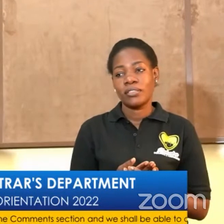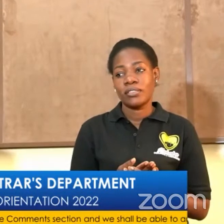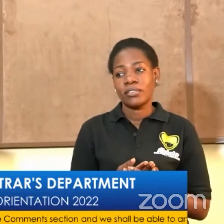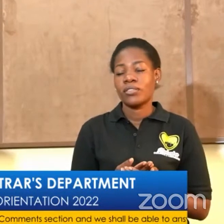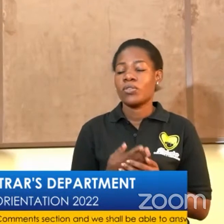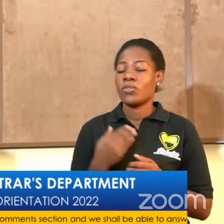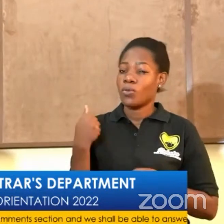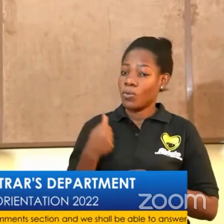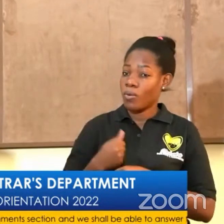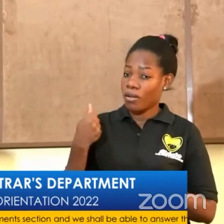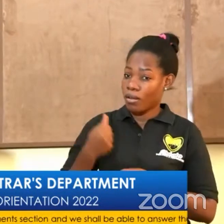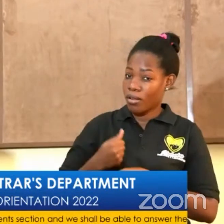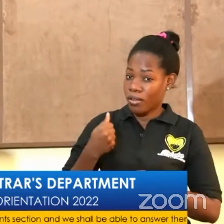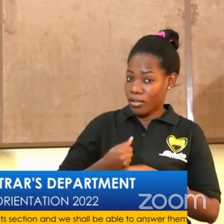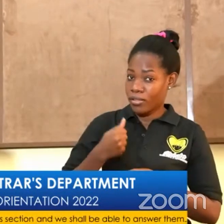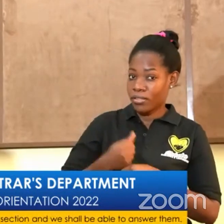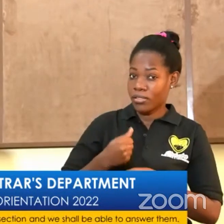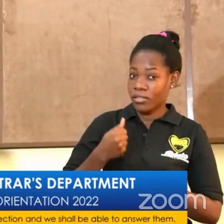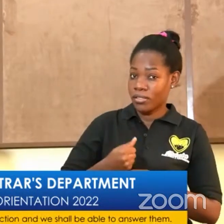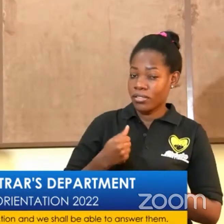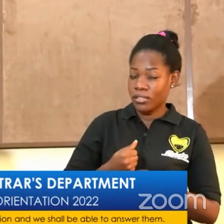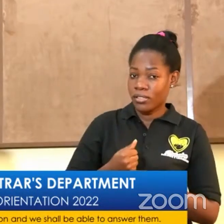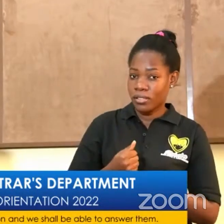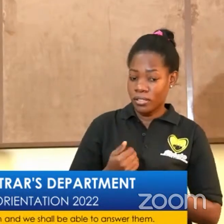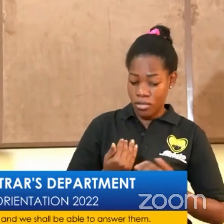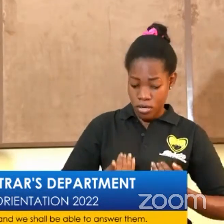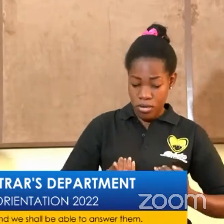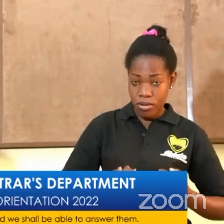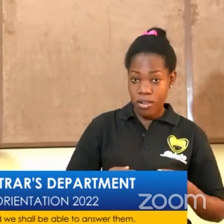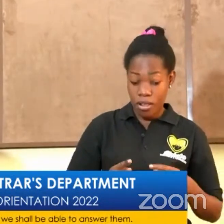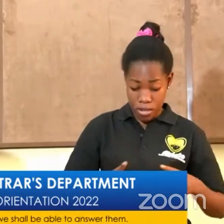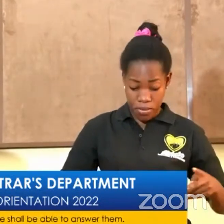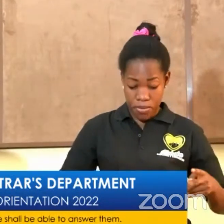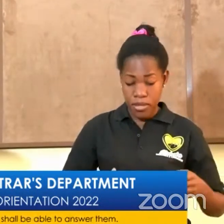Work hard at the very beginning.